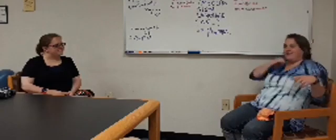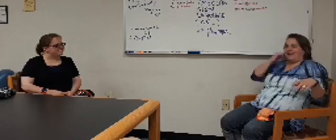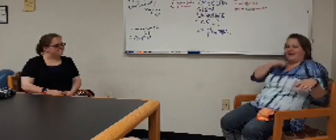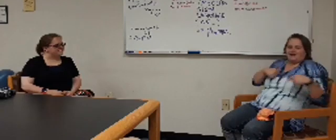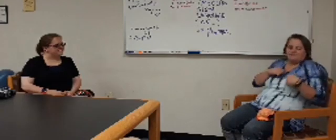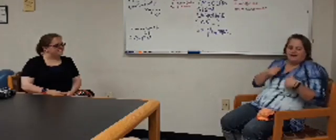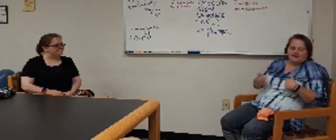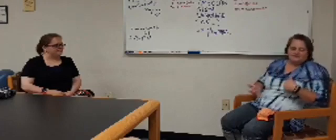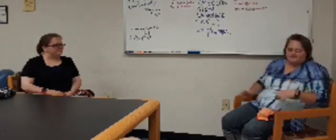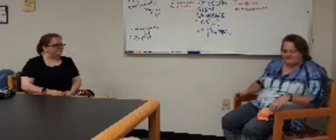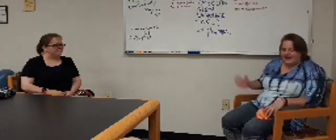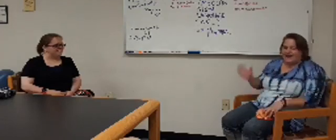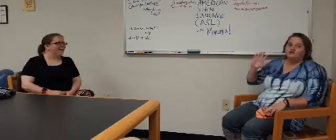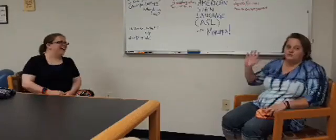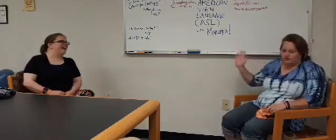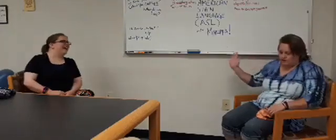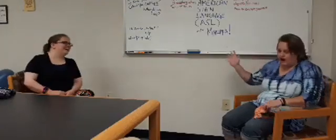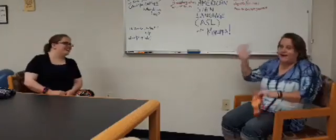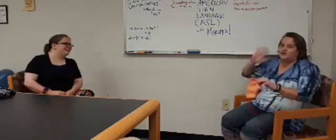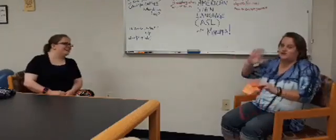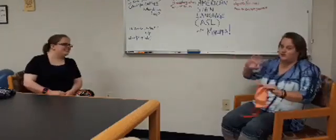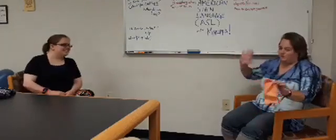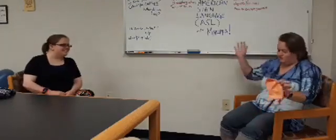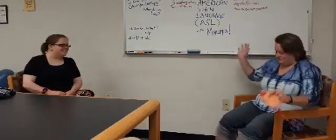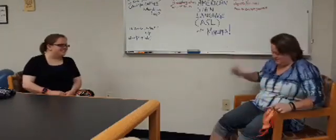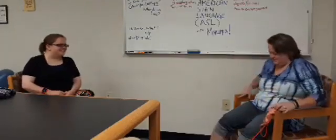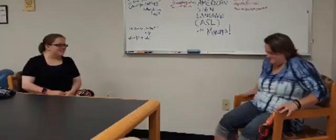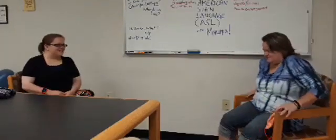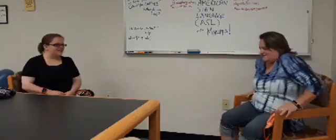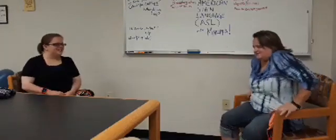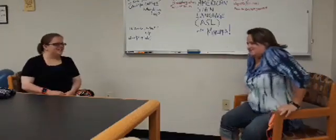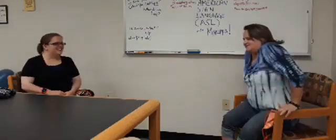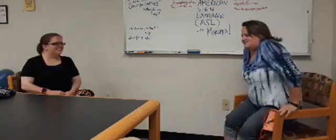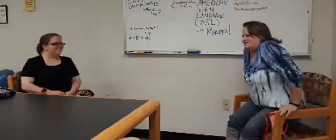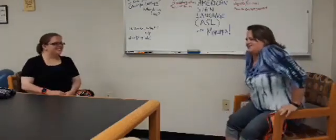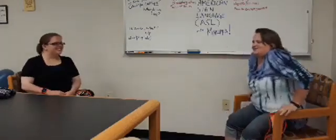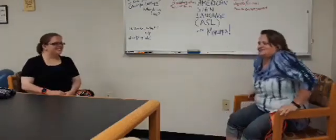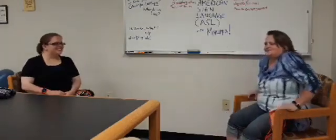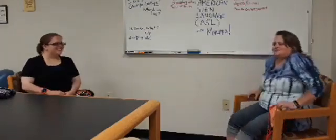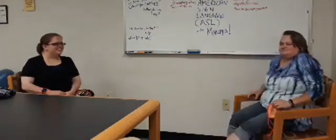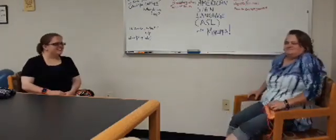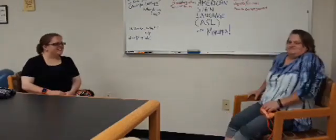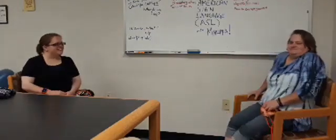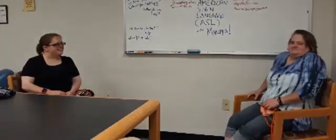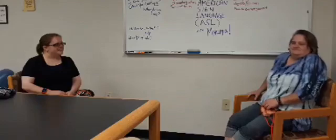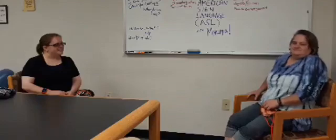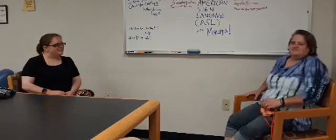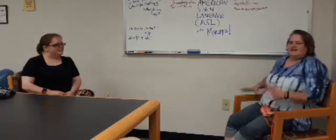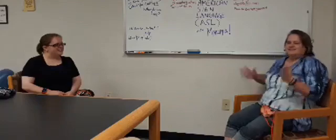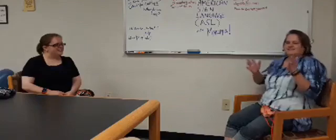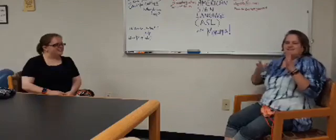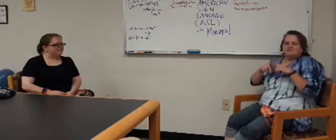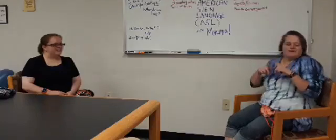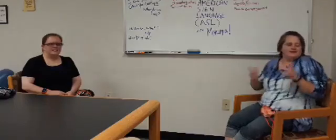I'm not. I used to. But no. So like